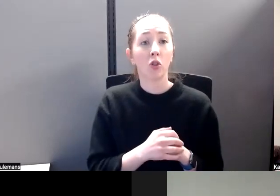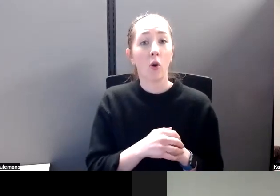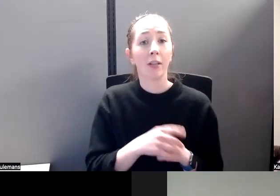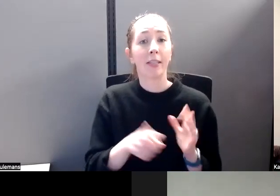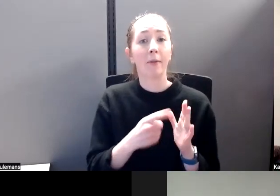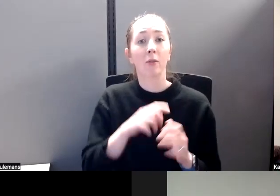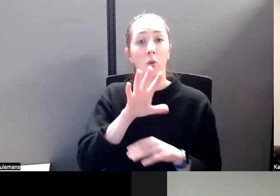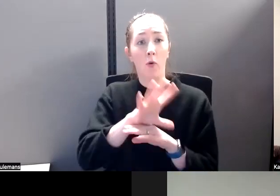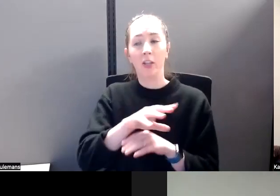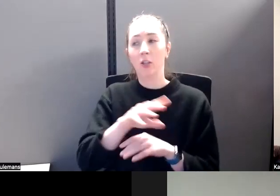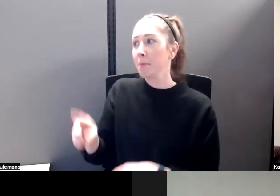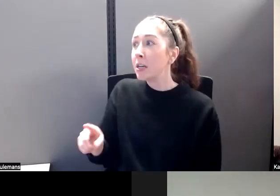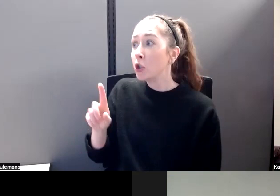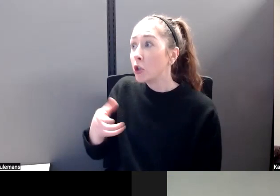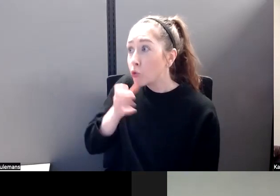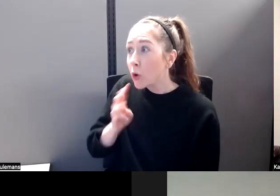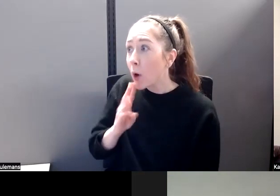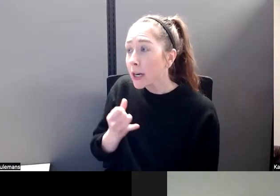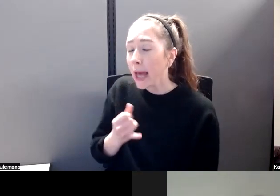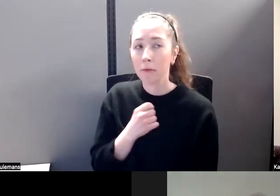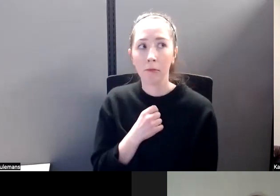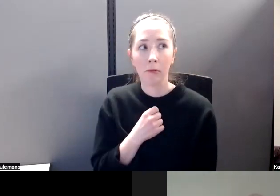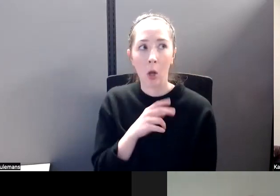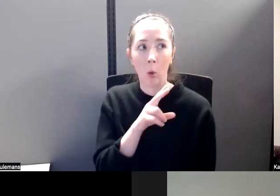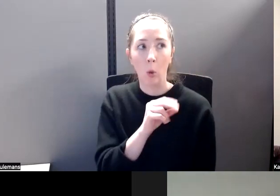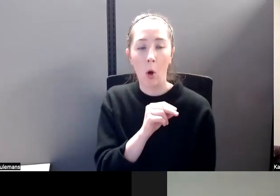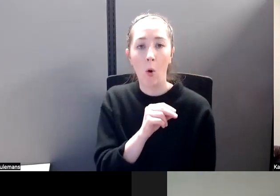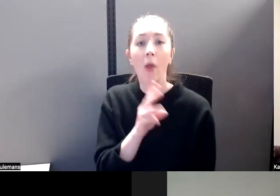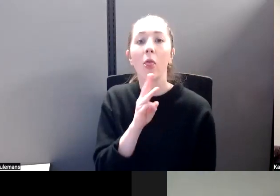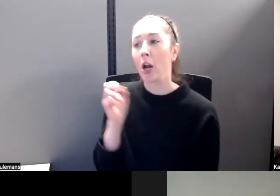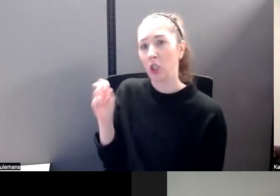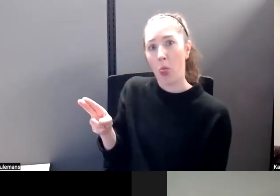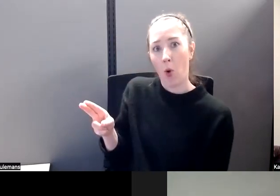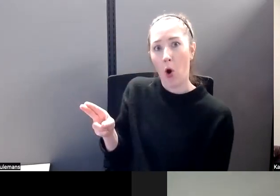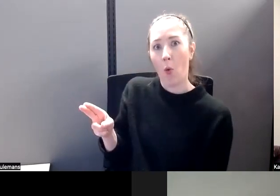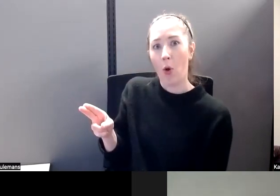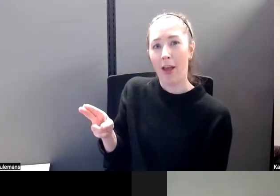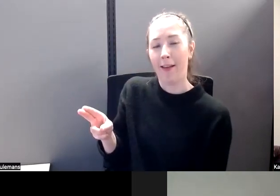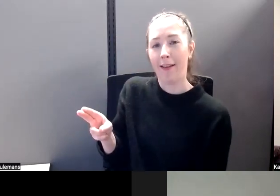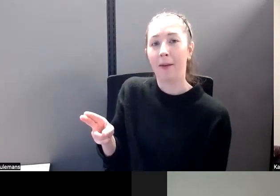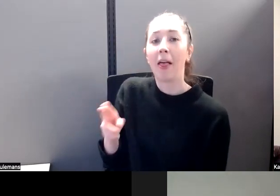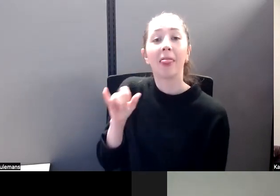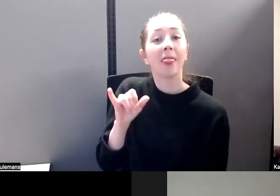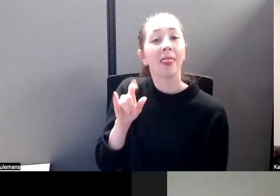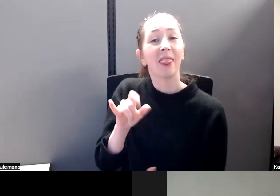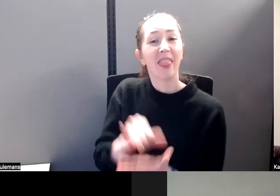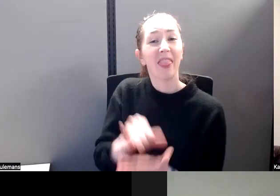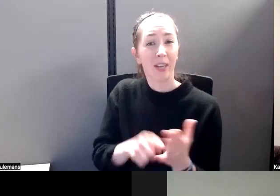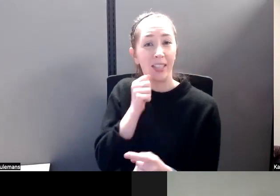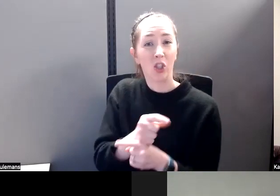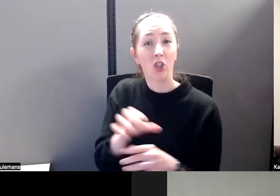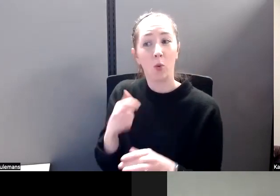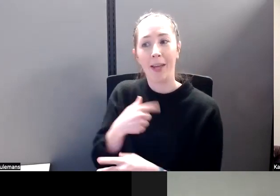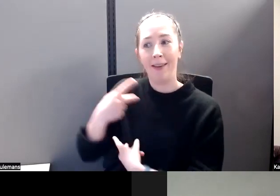water? Like, no. And then she would throw a bottle of water at me. But that's what sisters do. We take care of each other, you